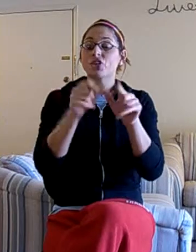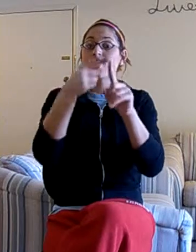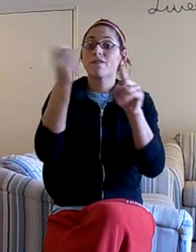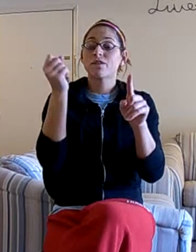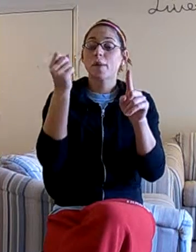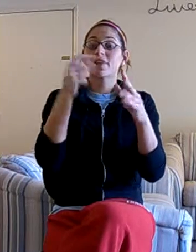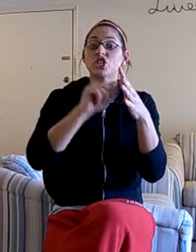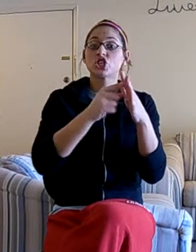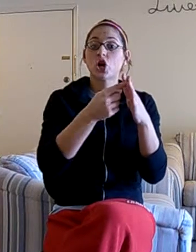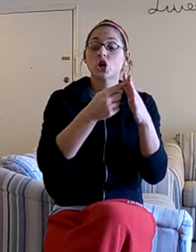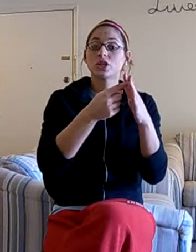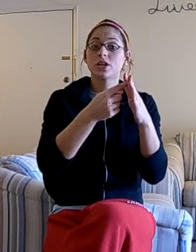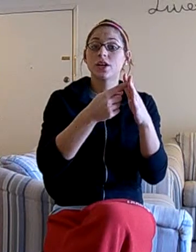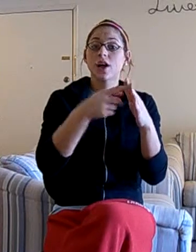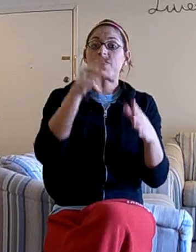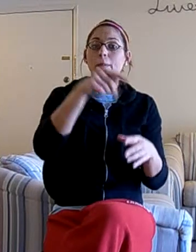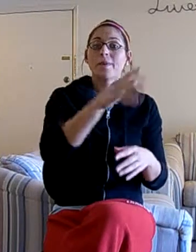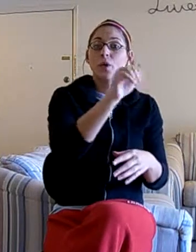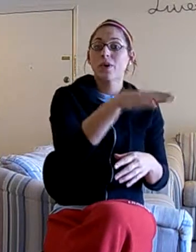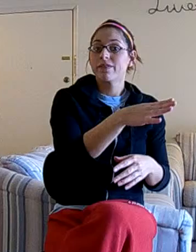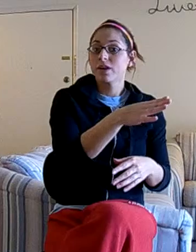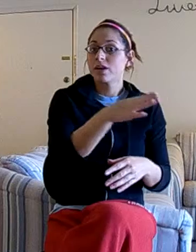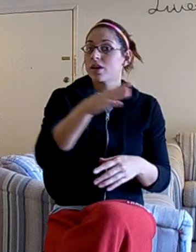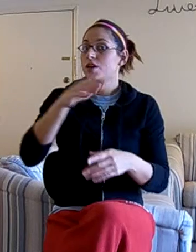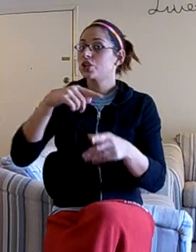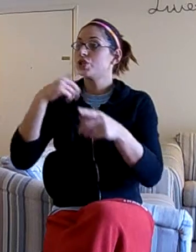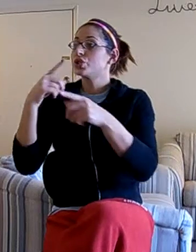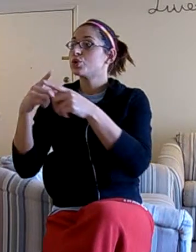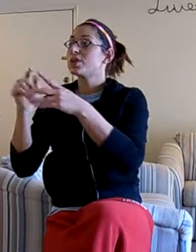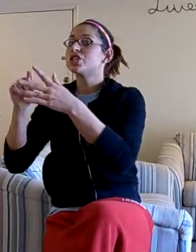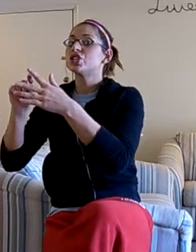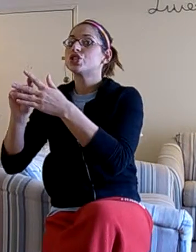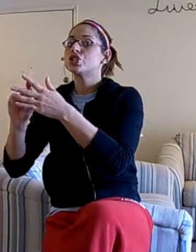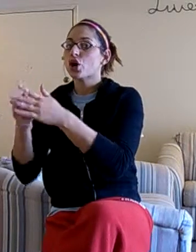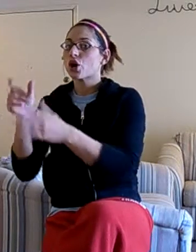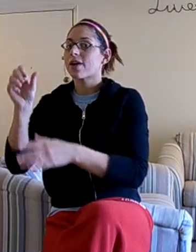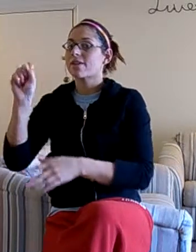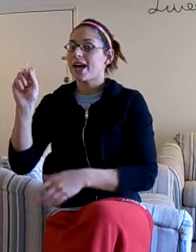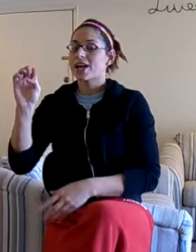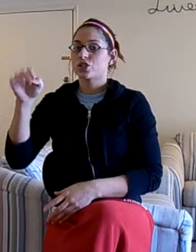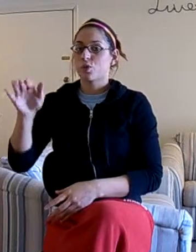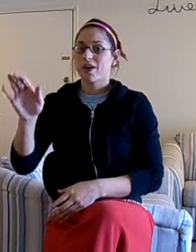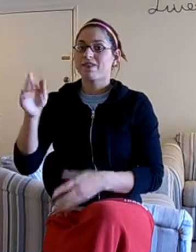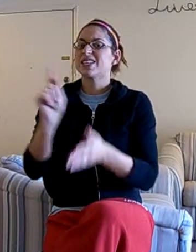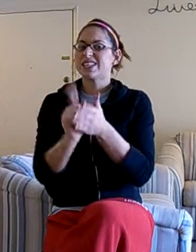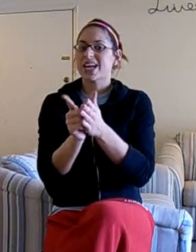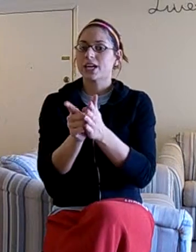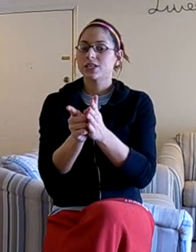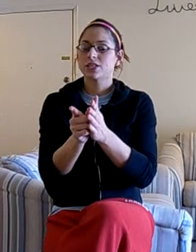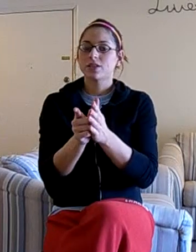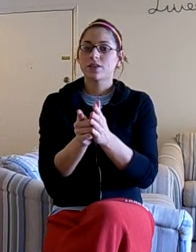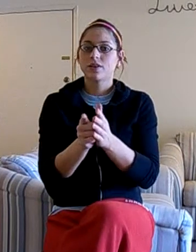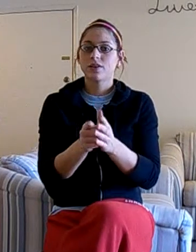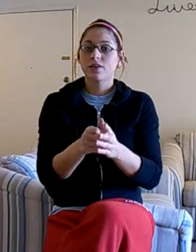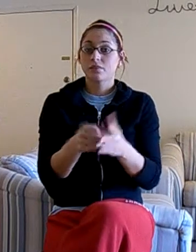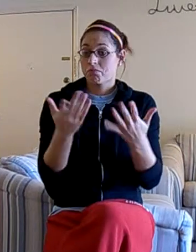wave to the start of the S wave in seconds. Once you've done that,